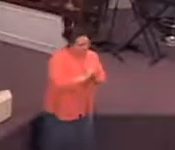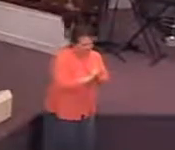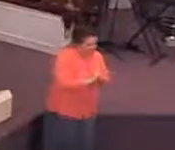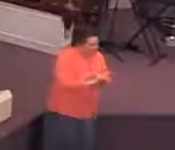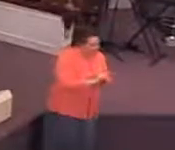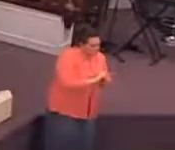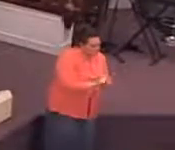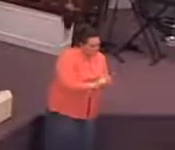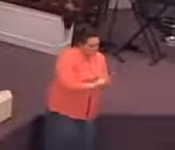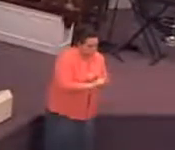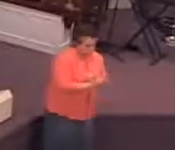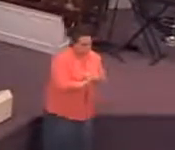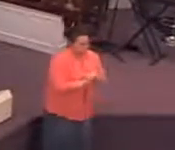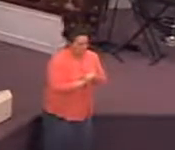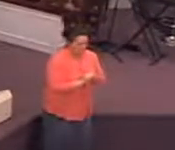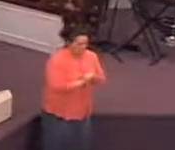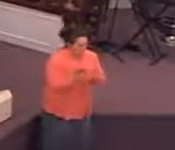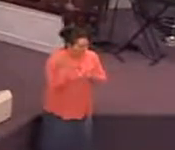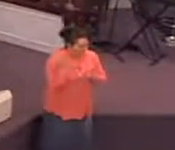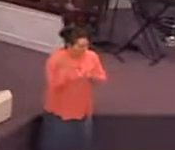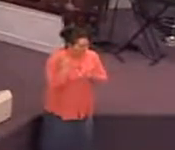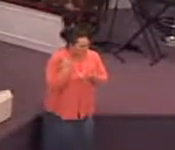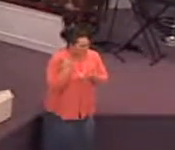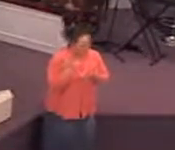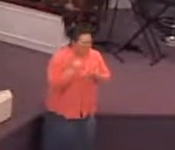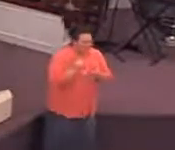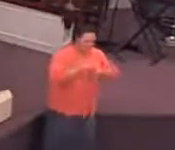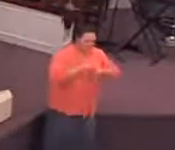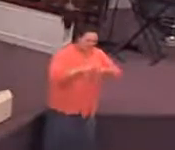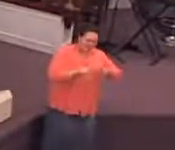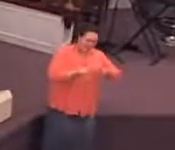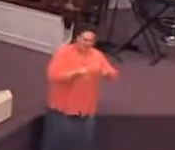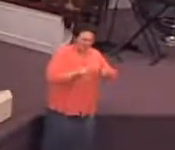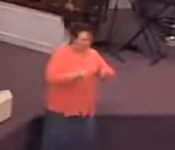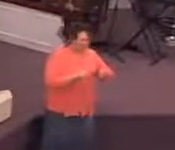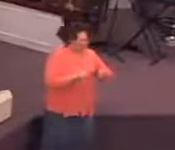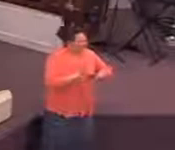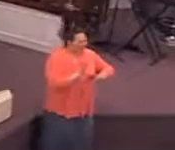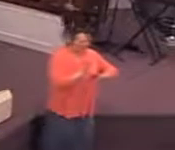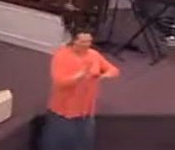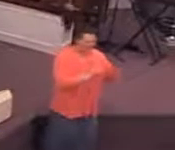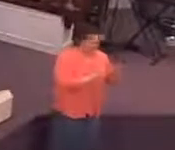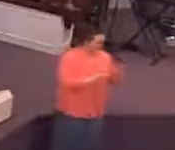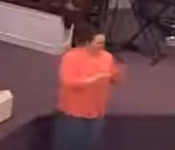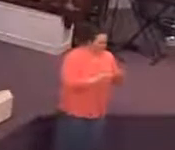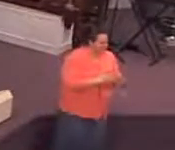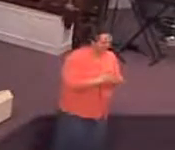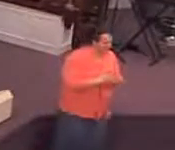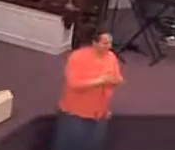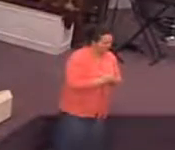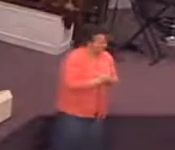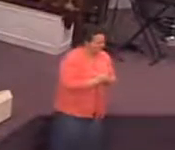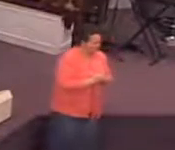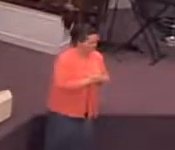few times, but somehow I feel that we're missing somewhere of the severity of what's going on in our